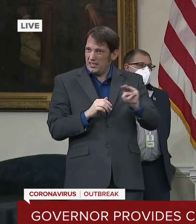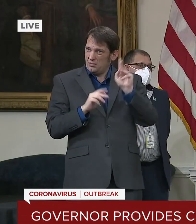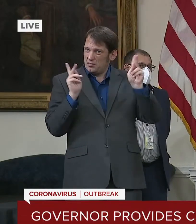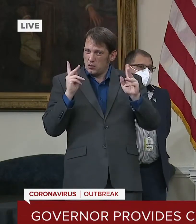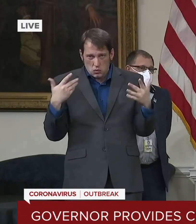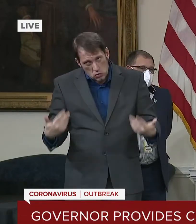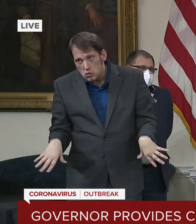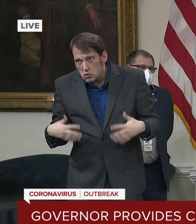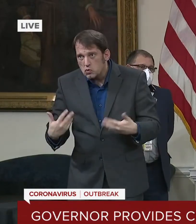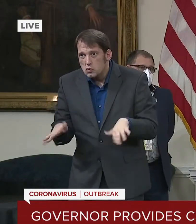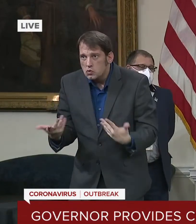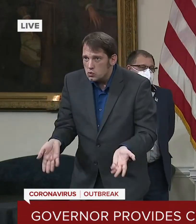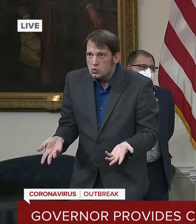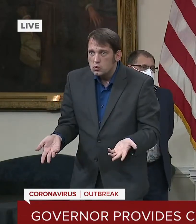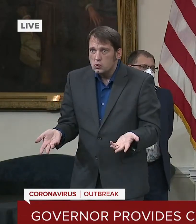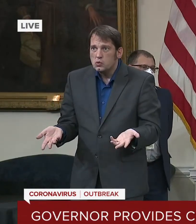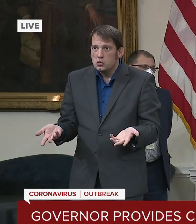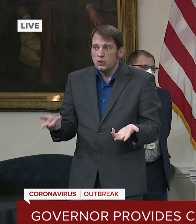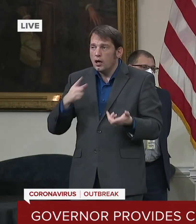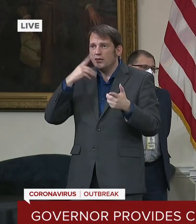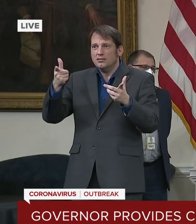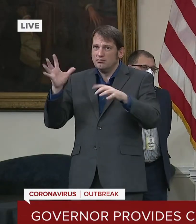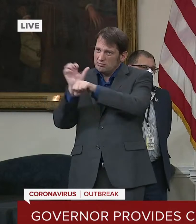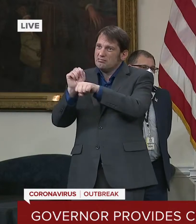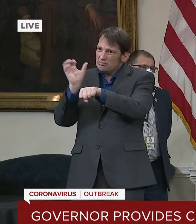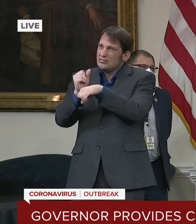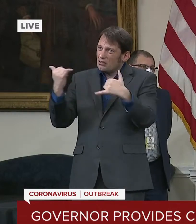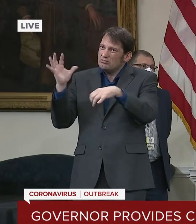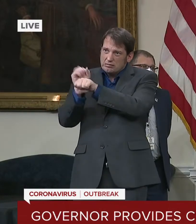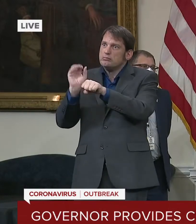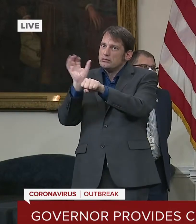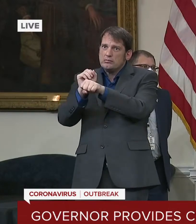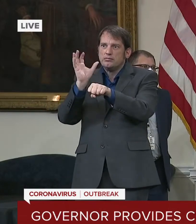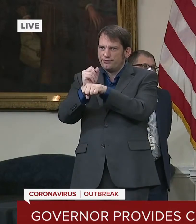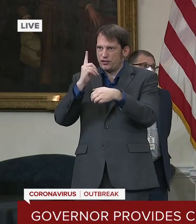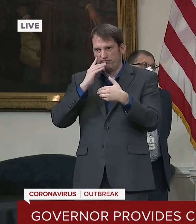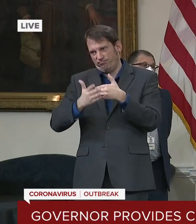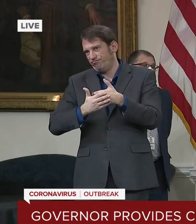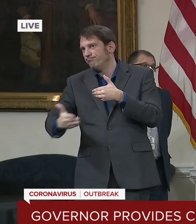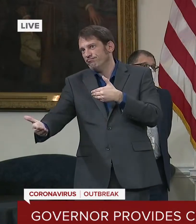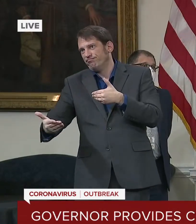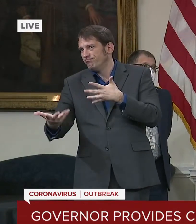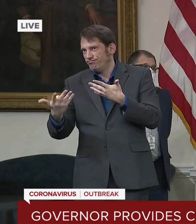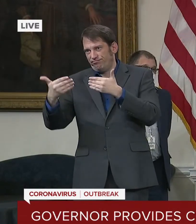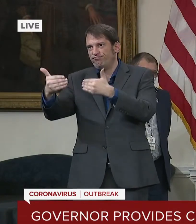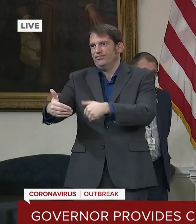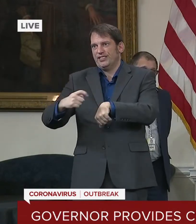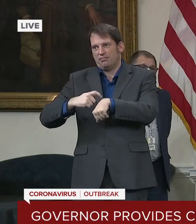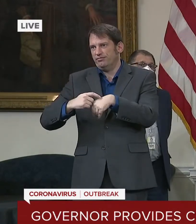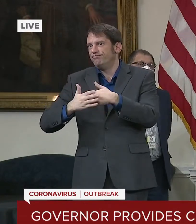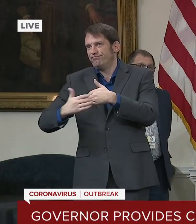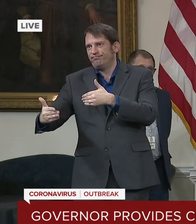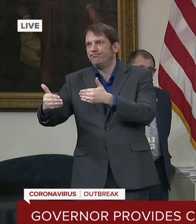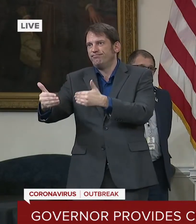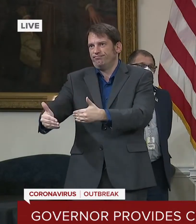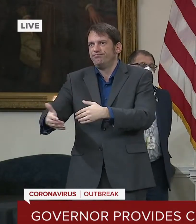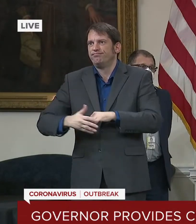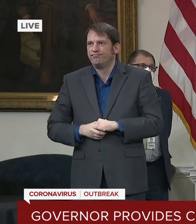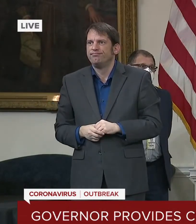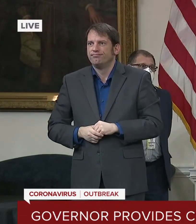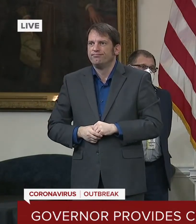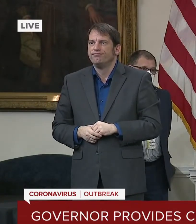we're going to schedule them now, they would say, we can schedule you for October. I think it'd be better for them to say, all of our appointments are full.